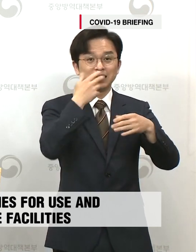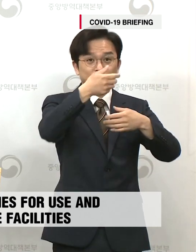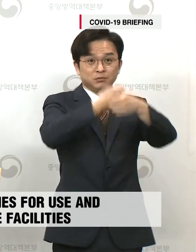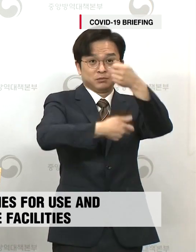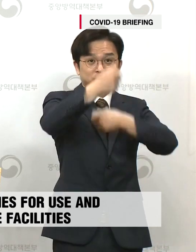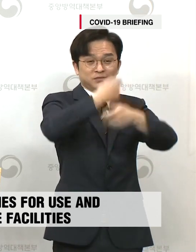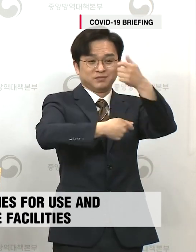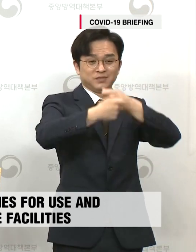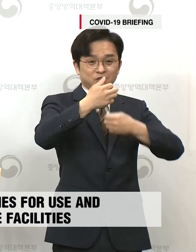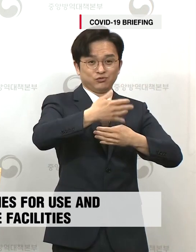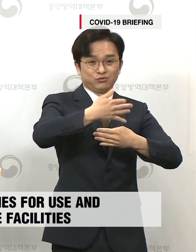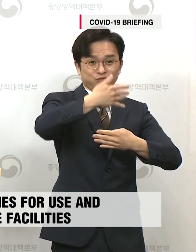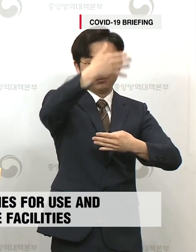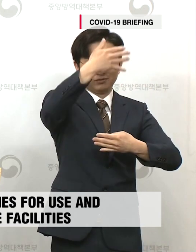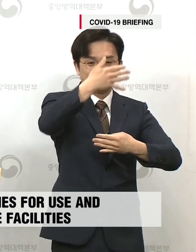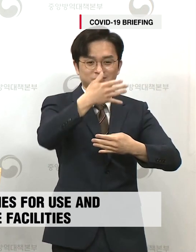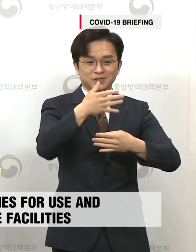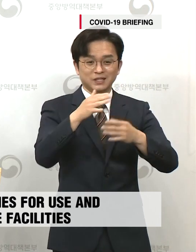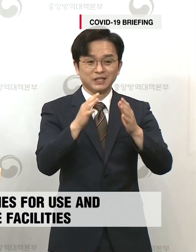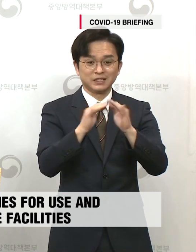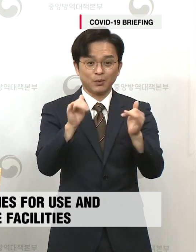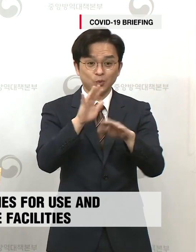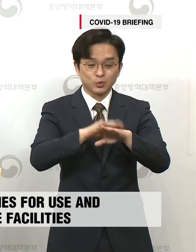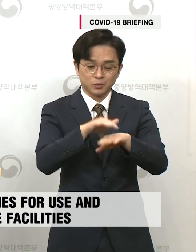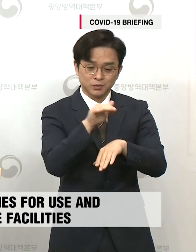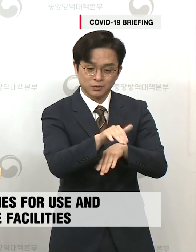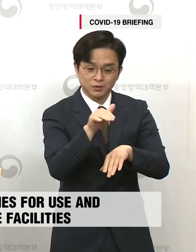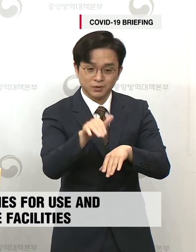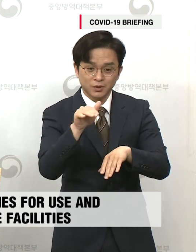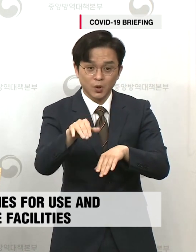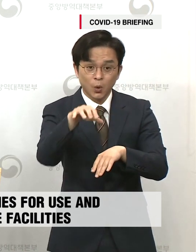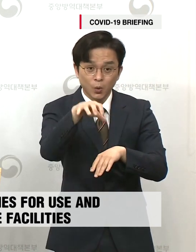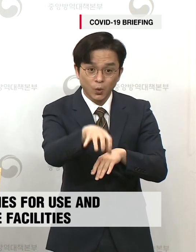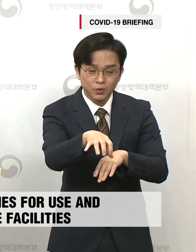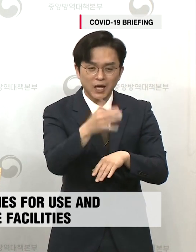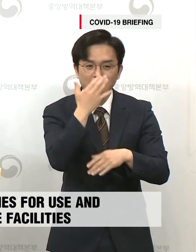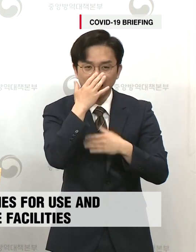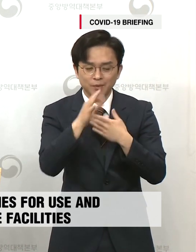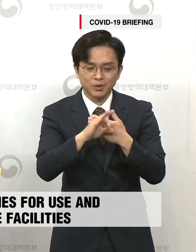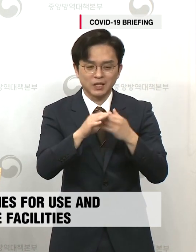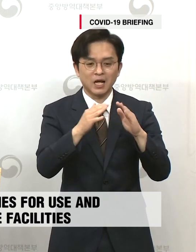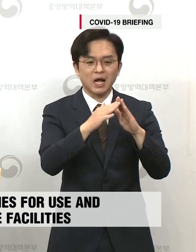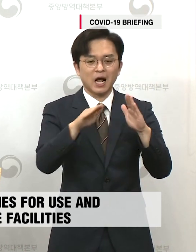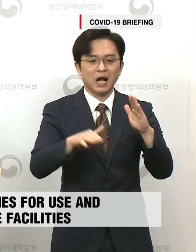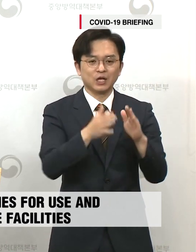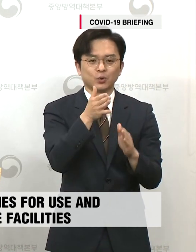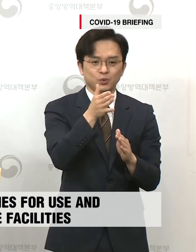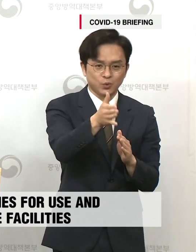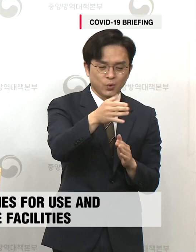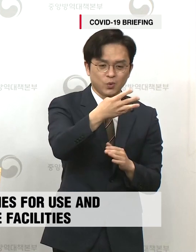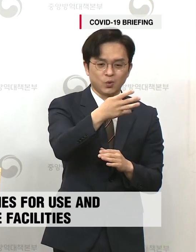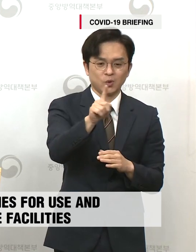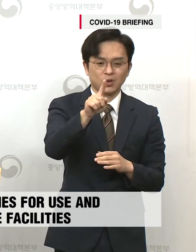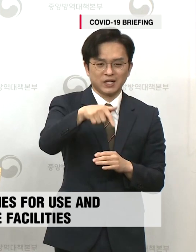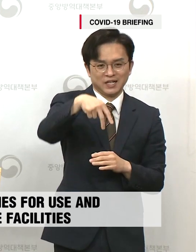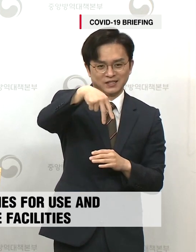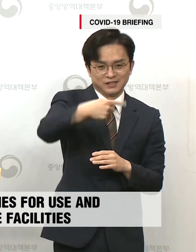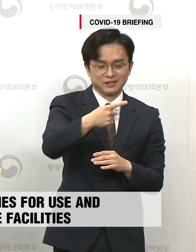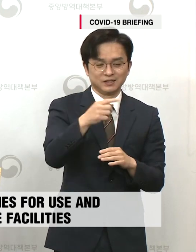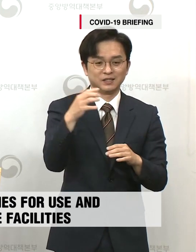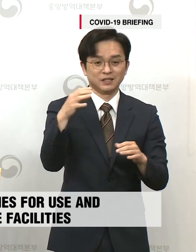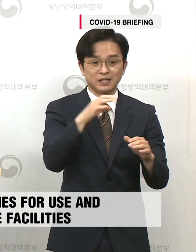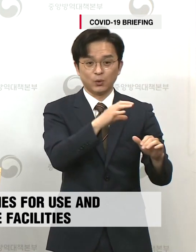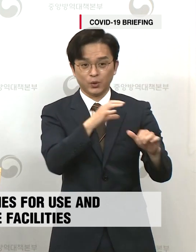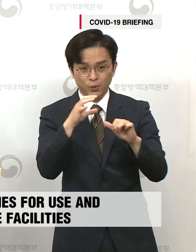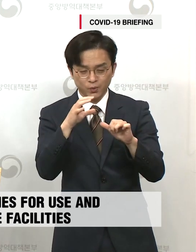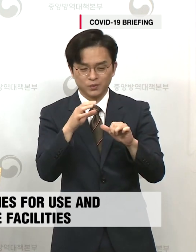the switches of the lights and the blind curtains. So it is very important to use and